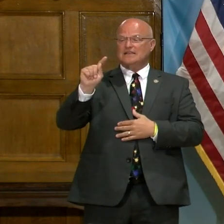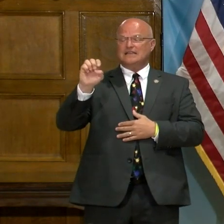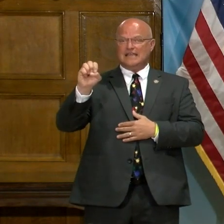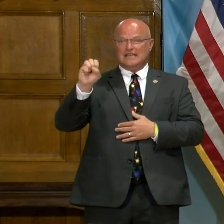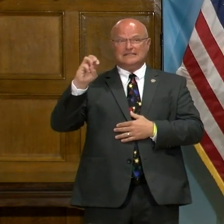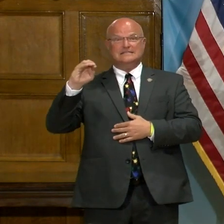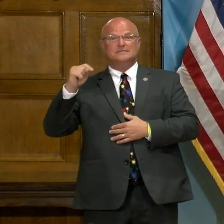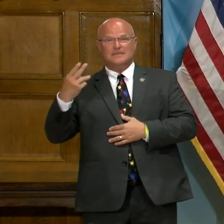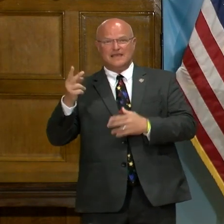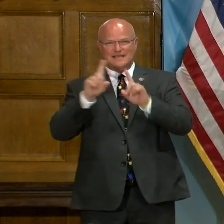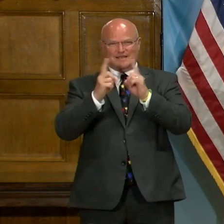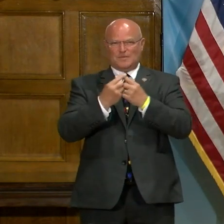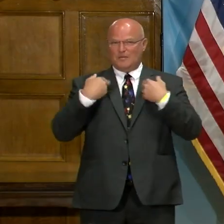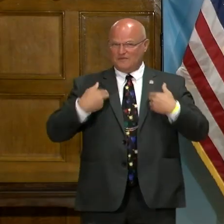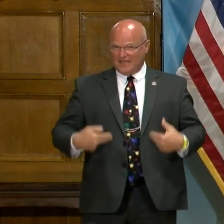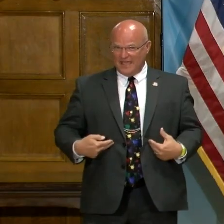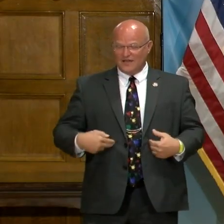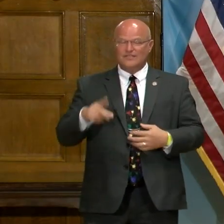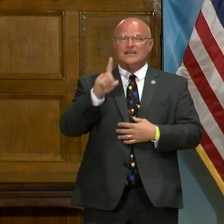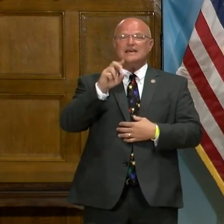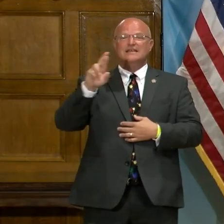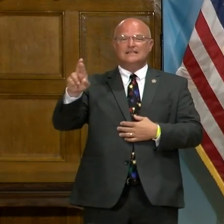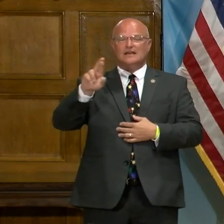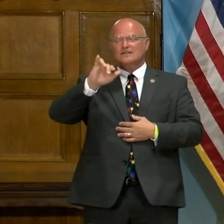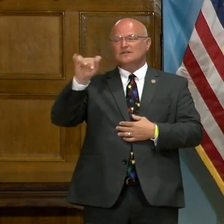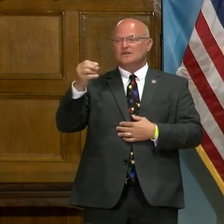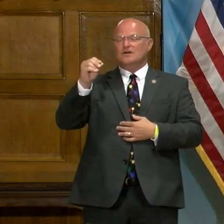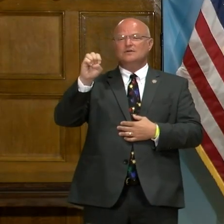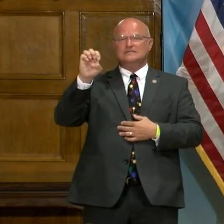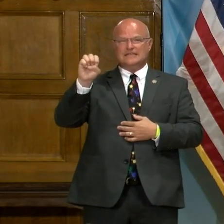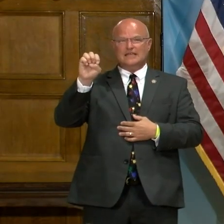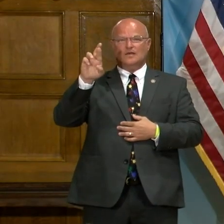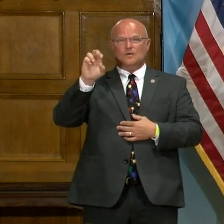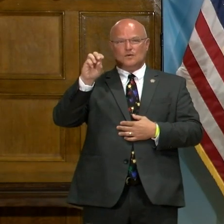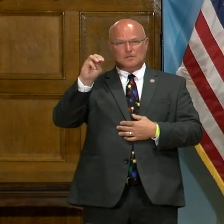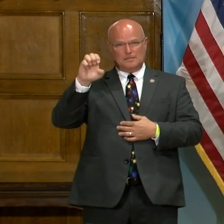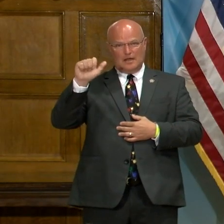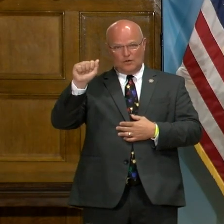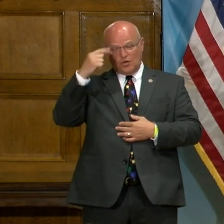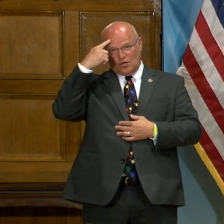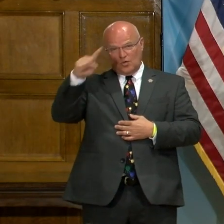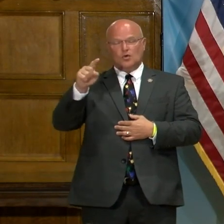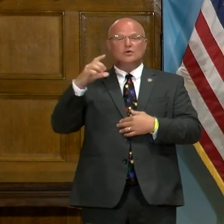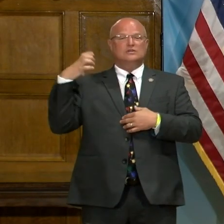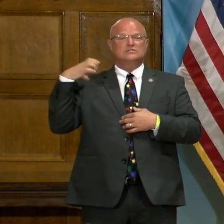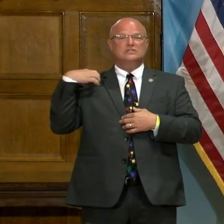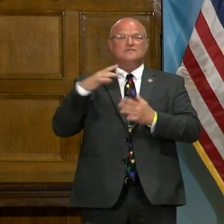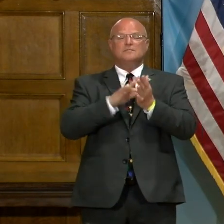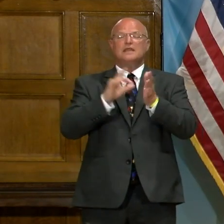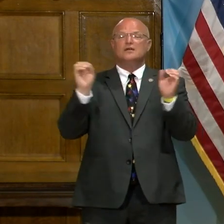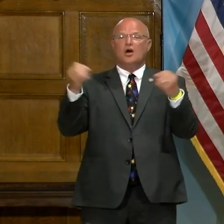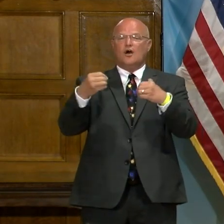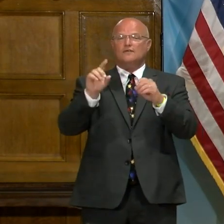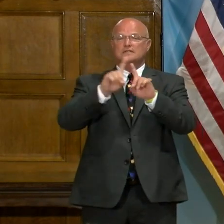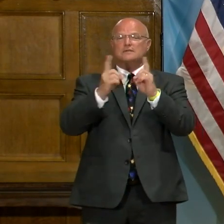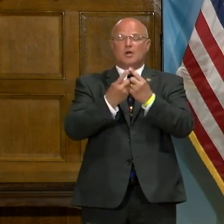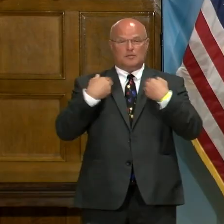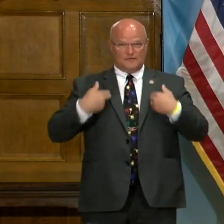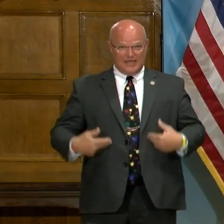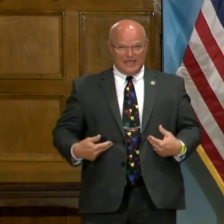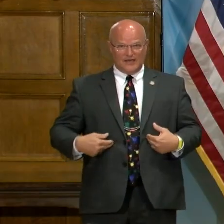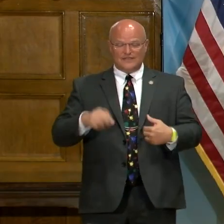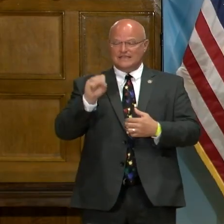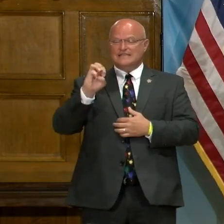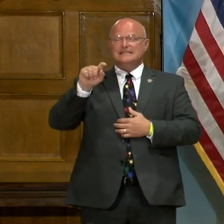Smith, the Department of Health, Dr. Jose Romero, who is Chief Medical Officer at the Department of Health,